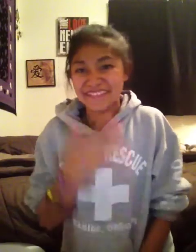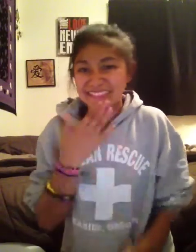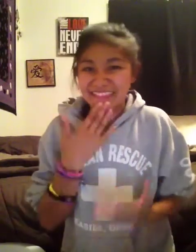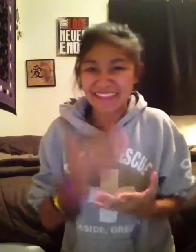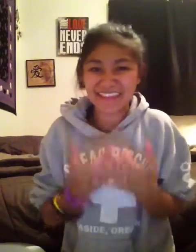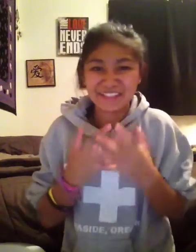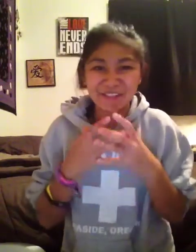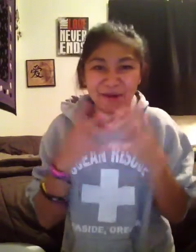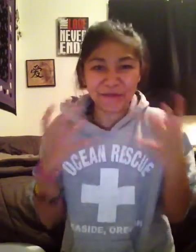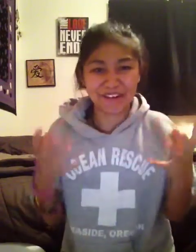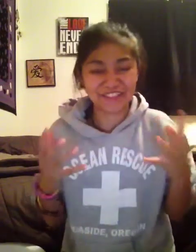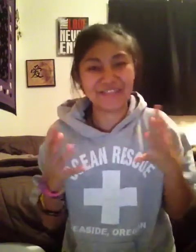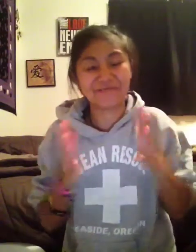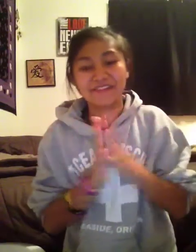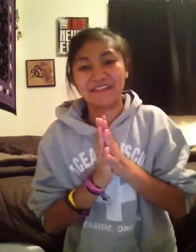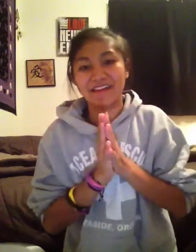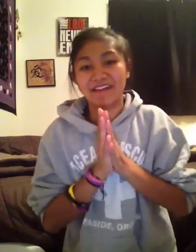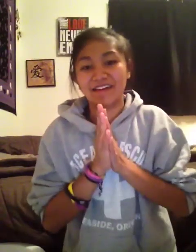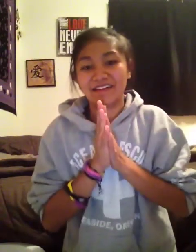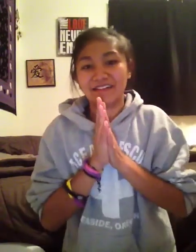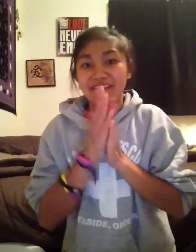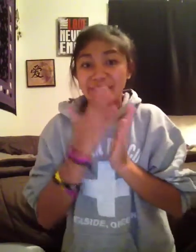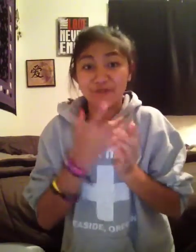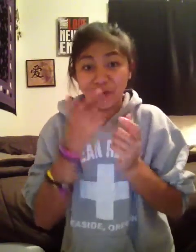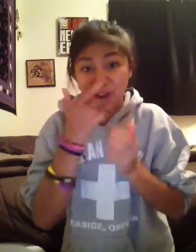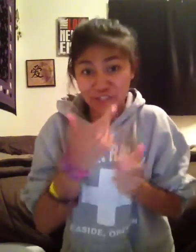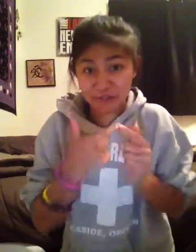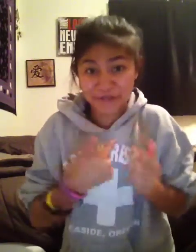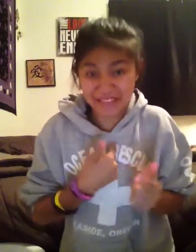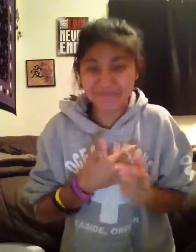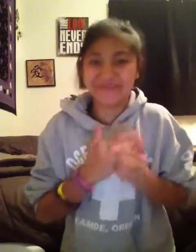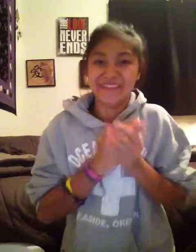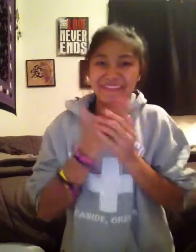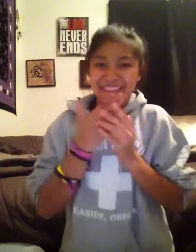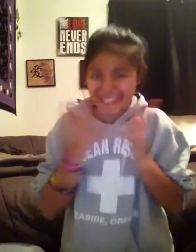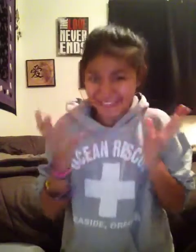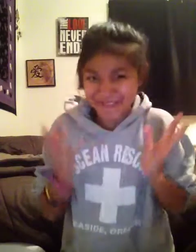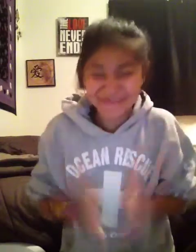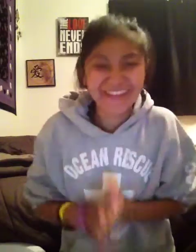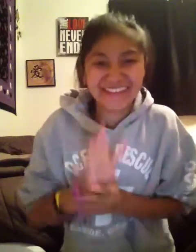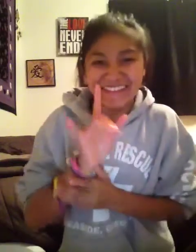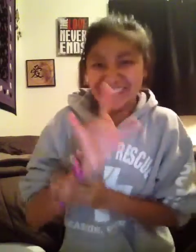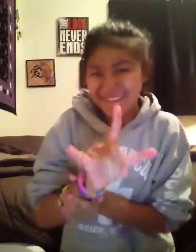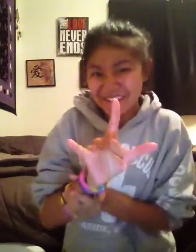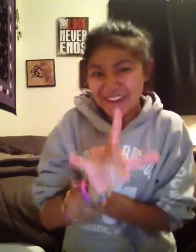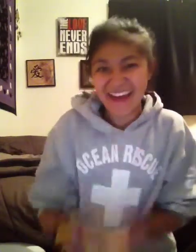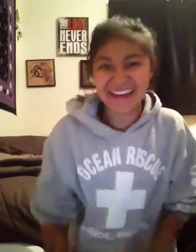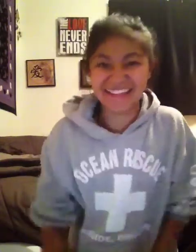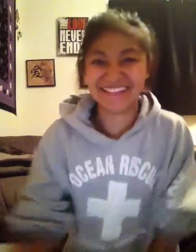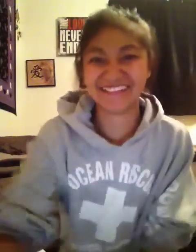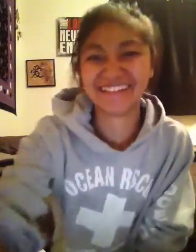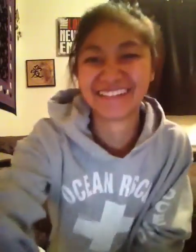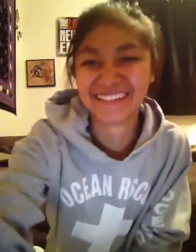eyes. Thank you so much. And thank you for watching me. Thank you. Love you guys.